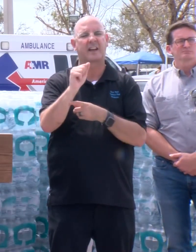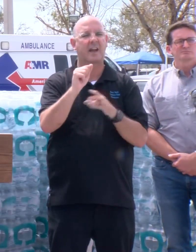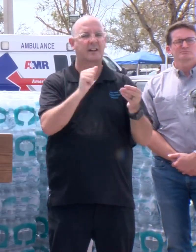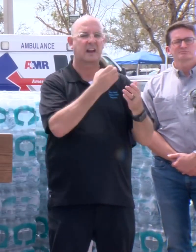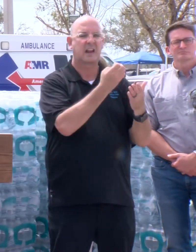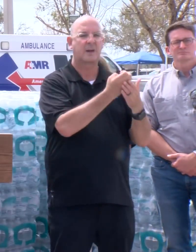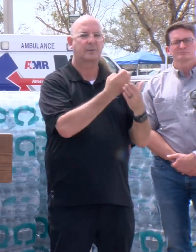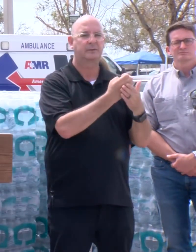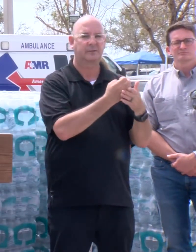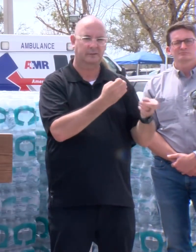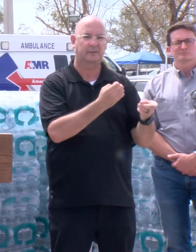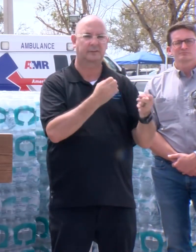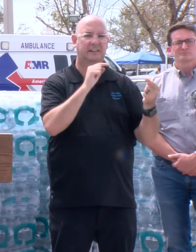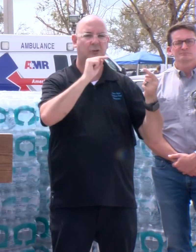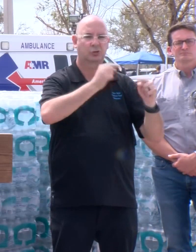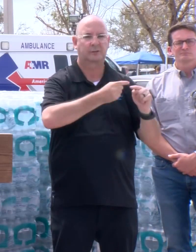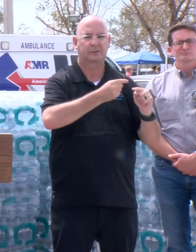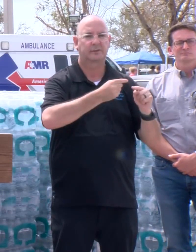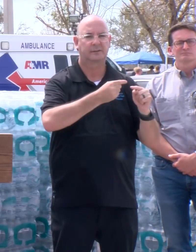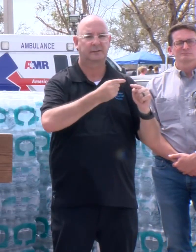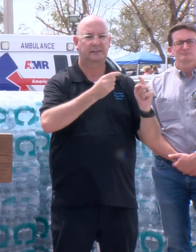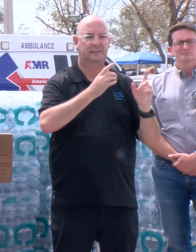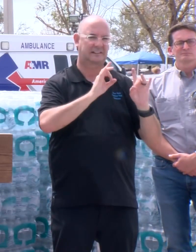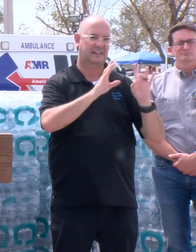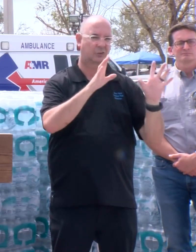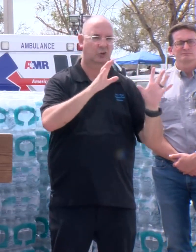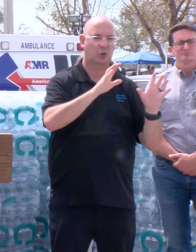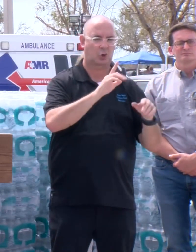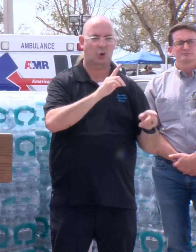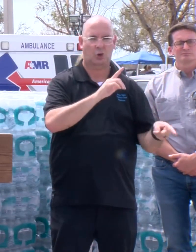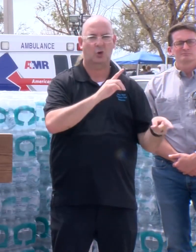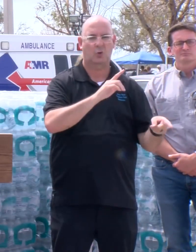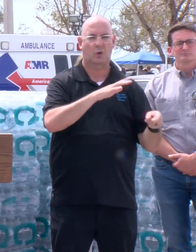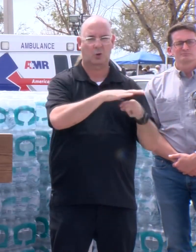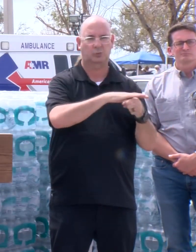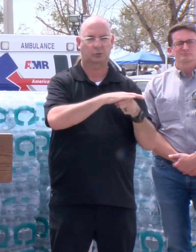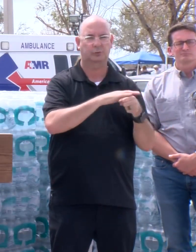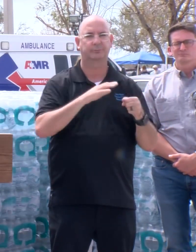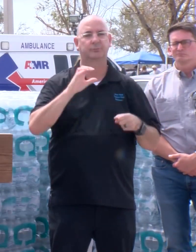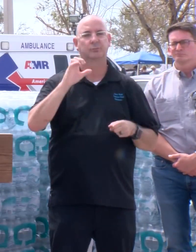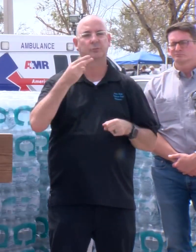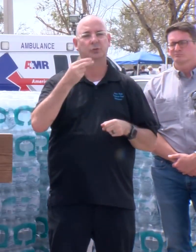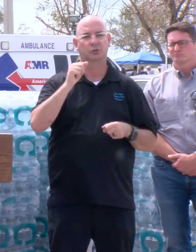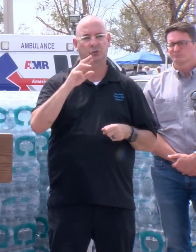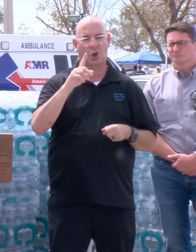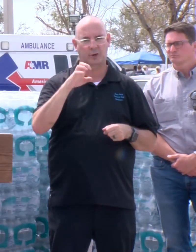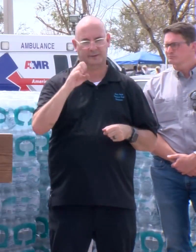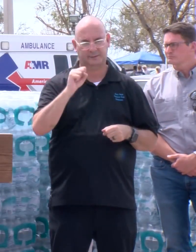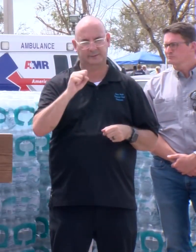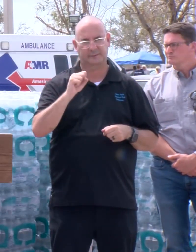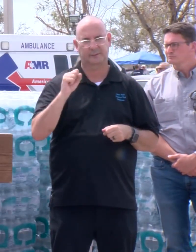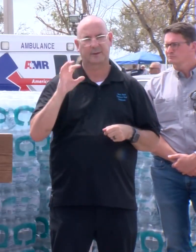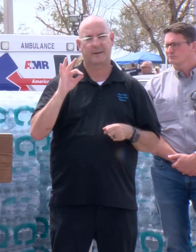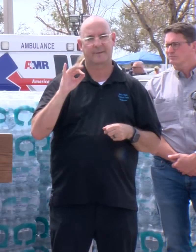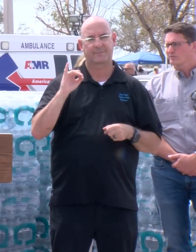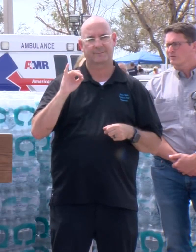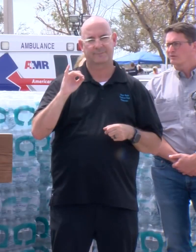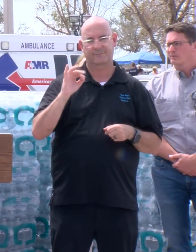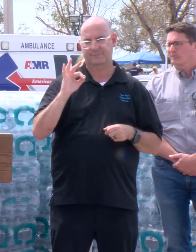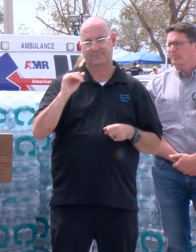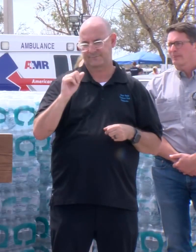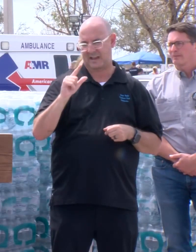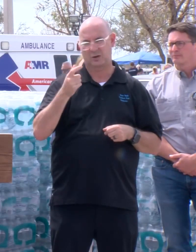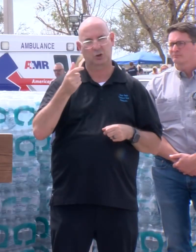turned on. The following counties are Charlotte, Collier, DeSoto, Flagler, Hardy, Highlands, Hillsborough, Lake,